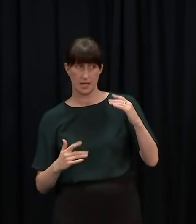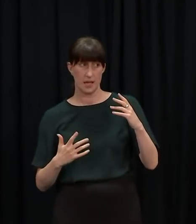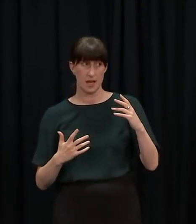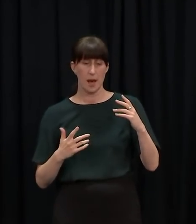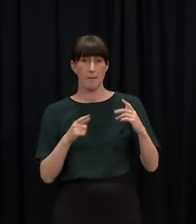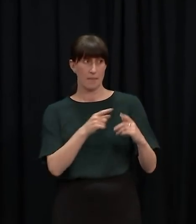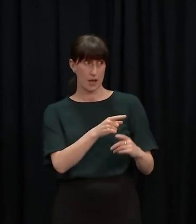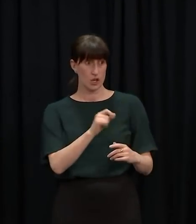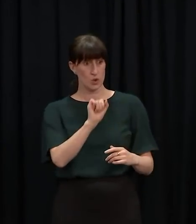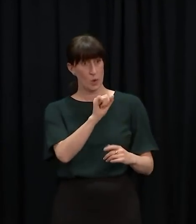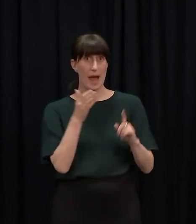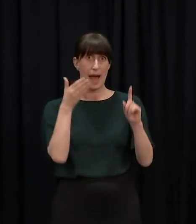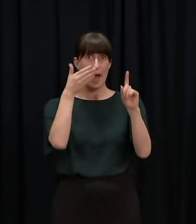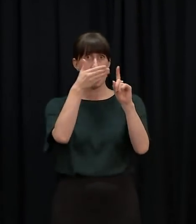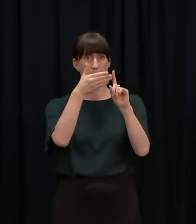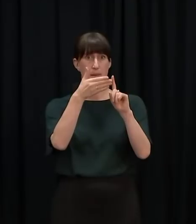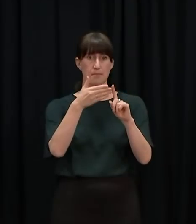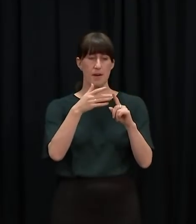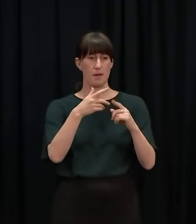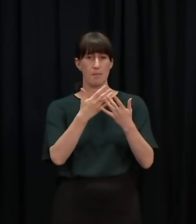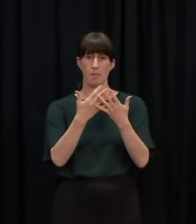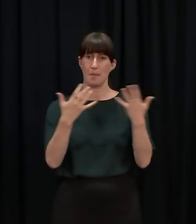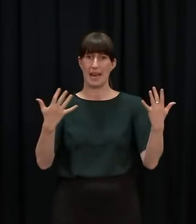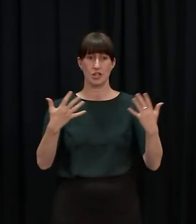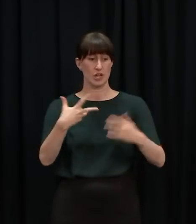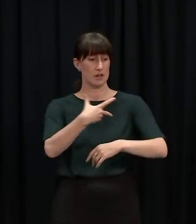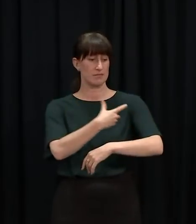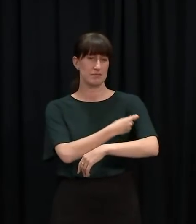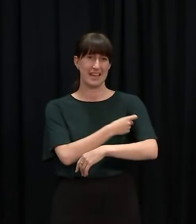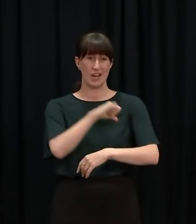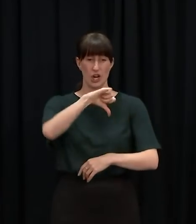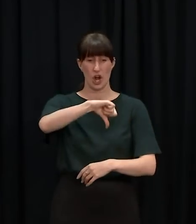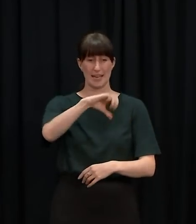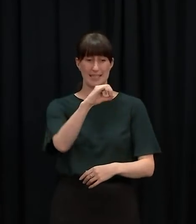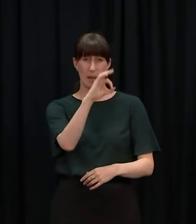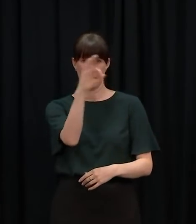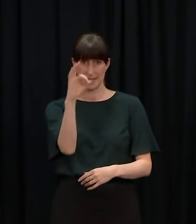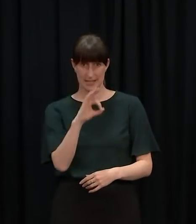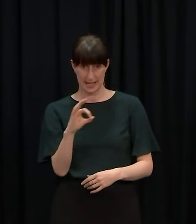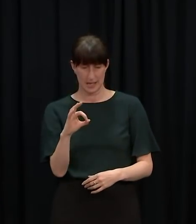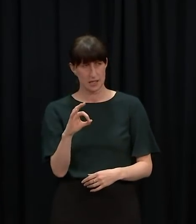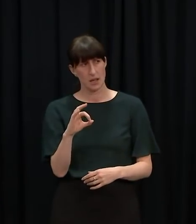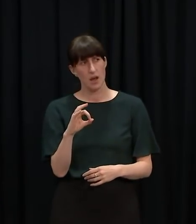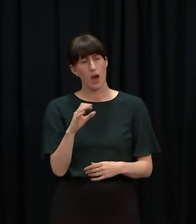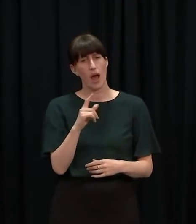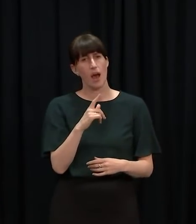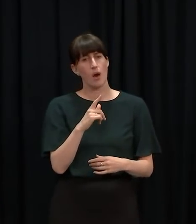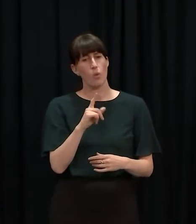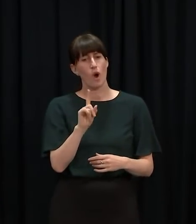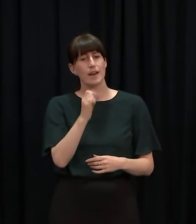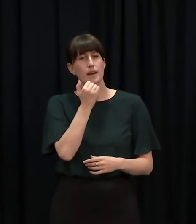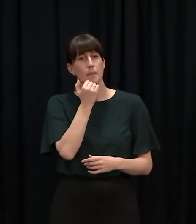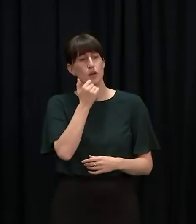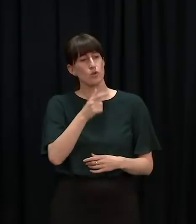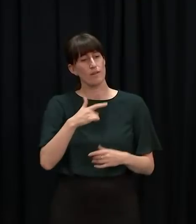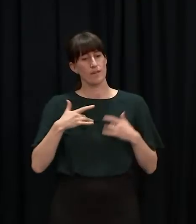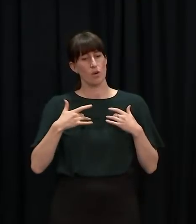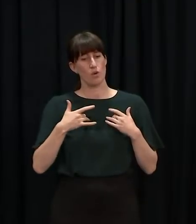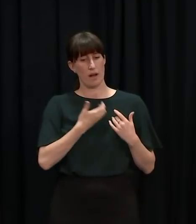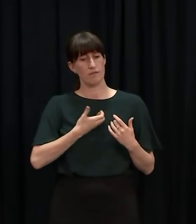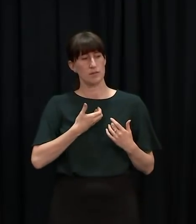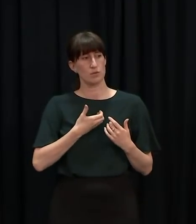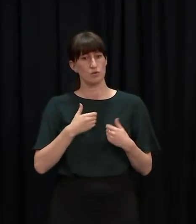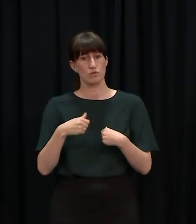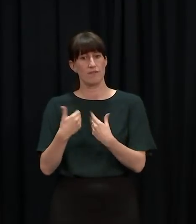population to 90% and above before we do anything, what rate would you feel comfortable with getting the